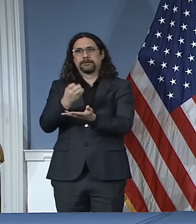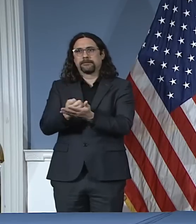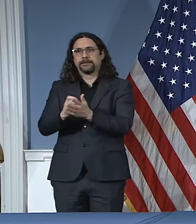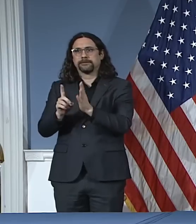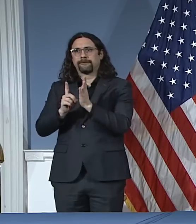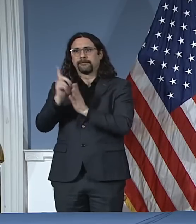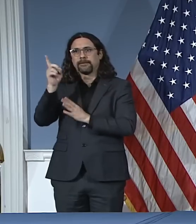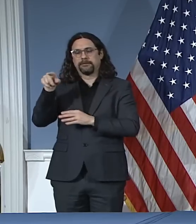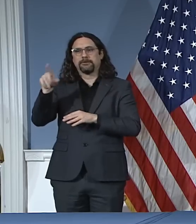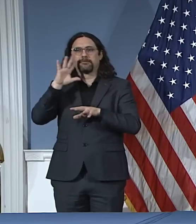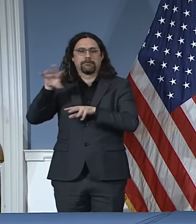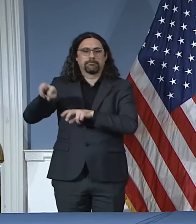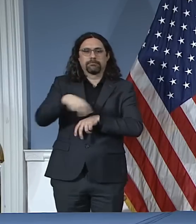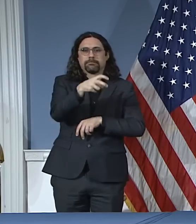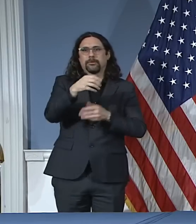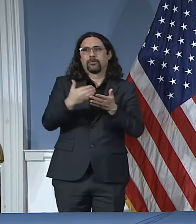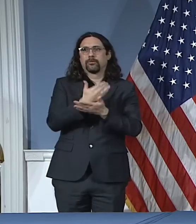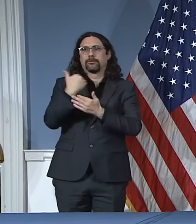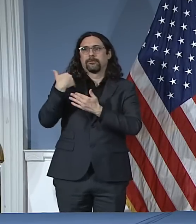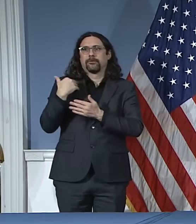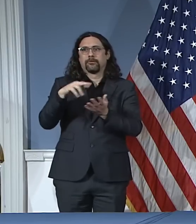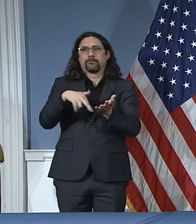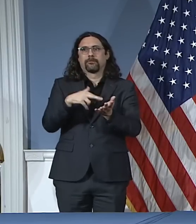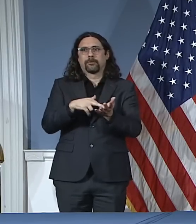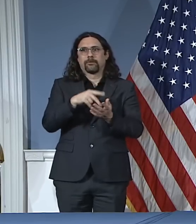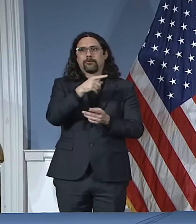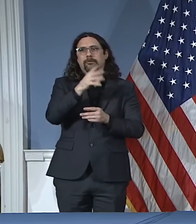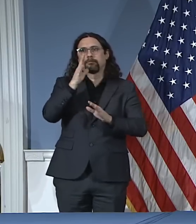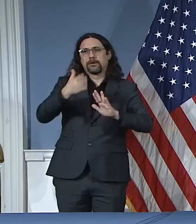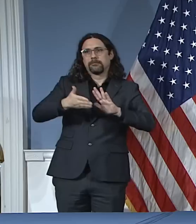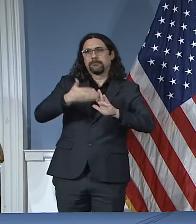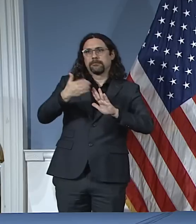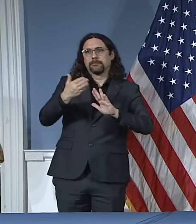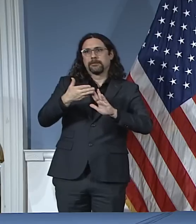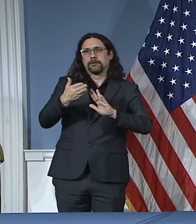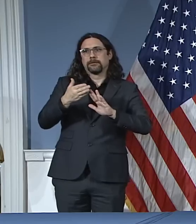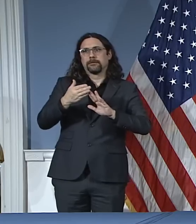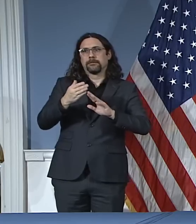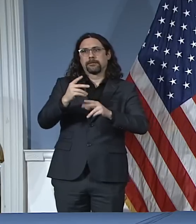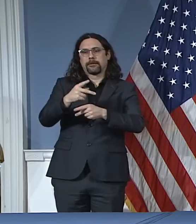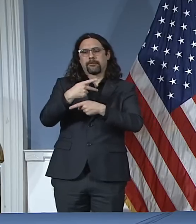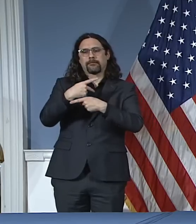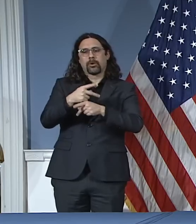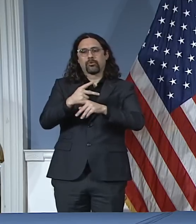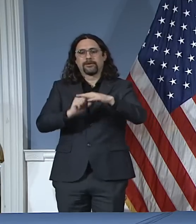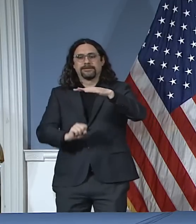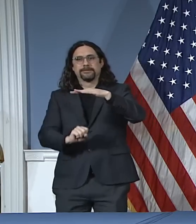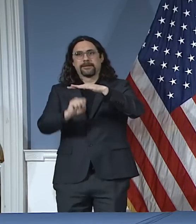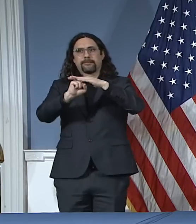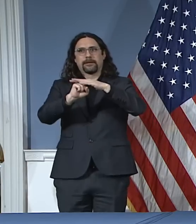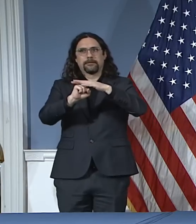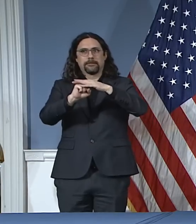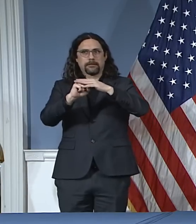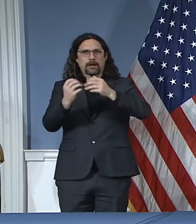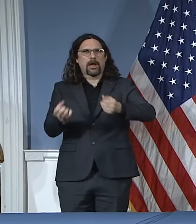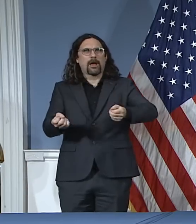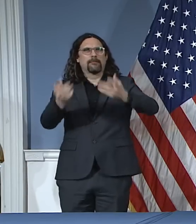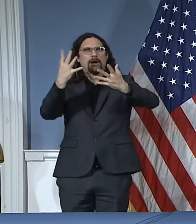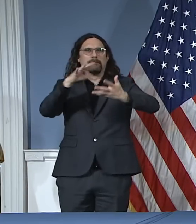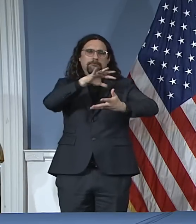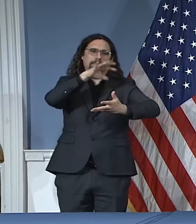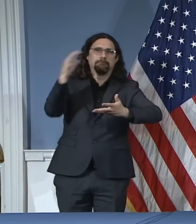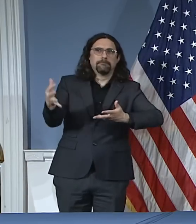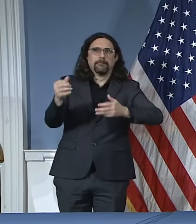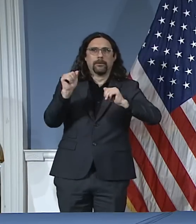production capacity group. This will be leaders from different city agencies working with the private sector to determine to the maximum extent